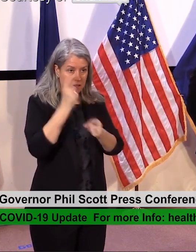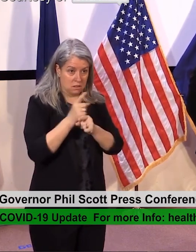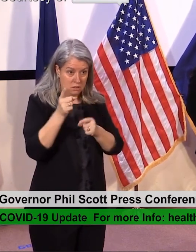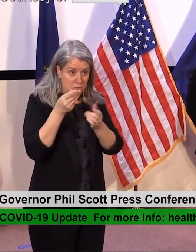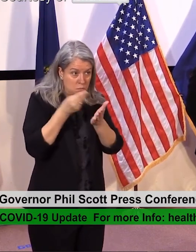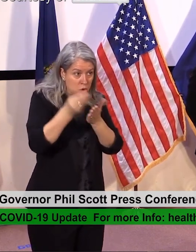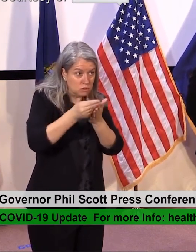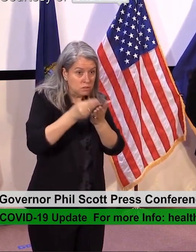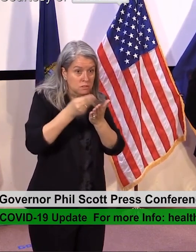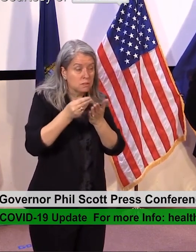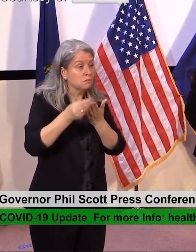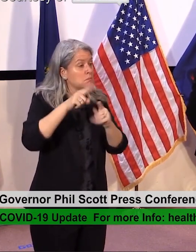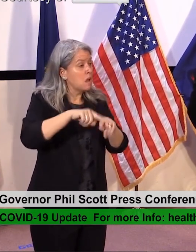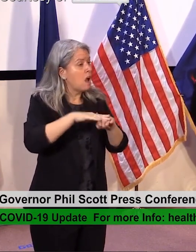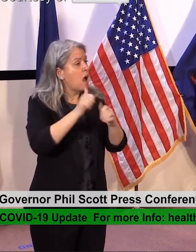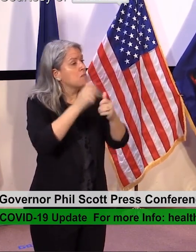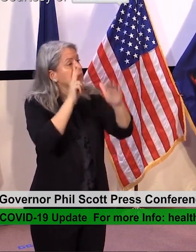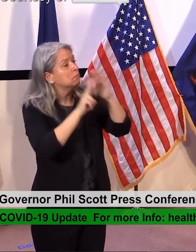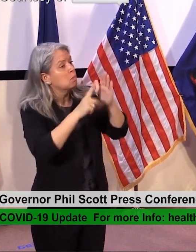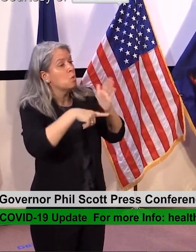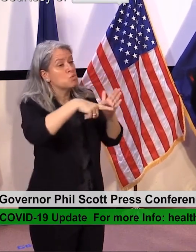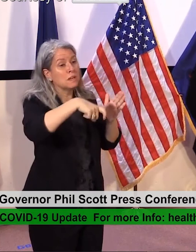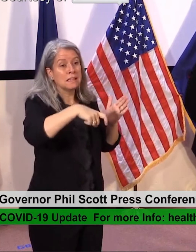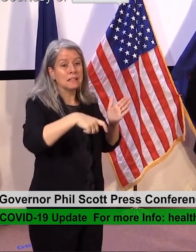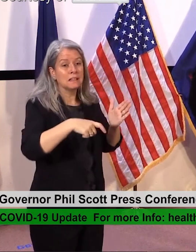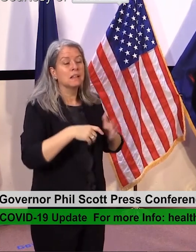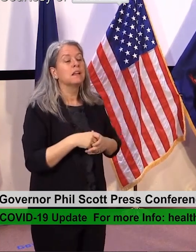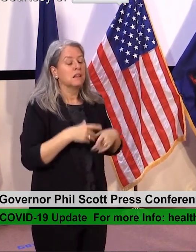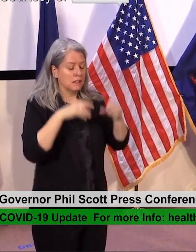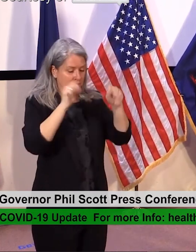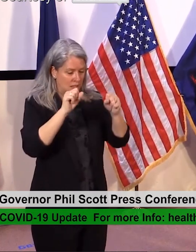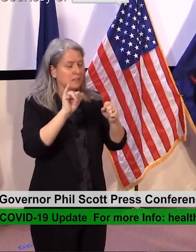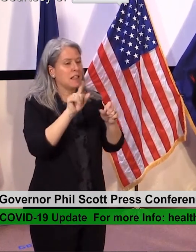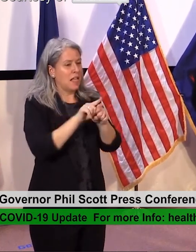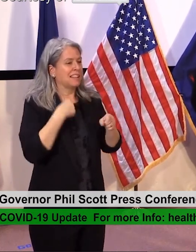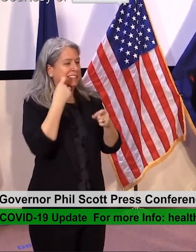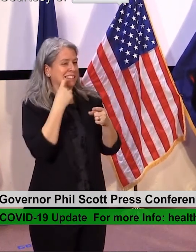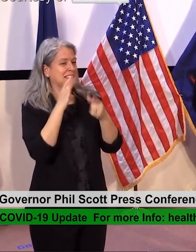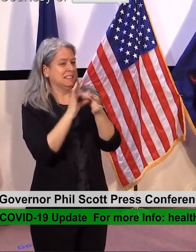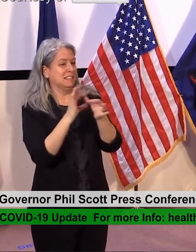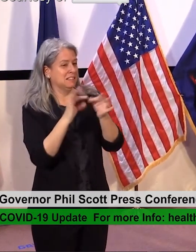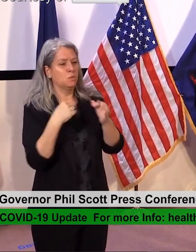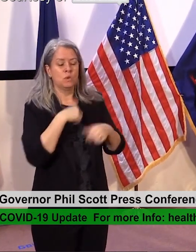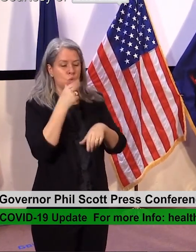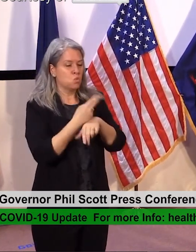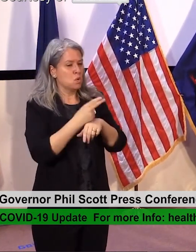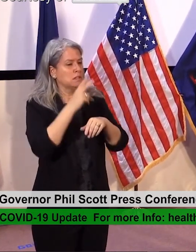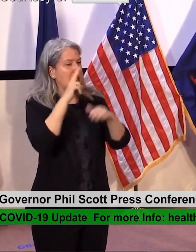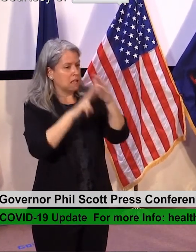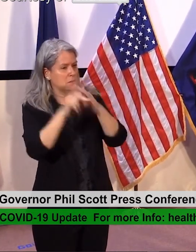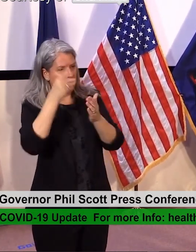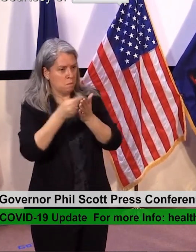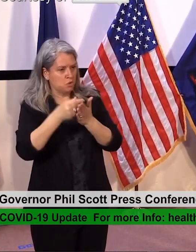purchasing these things based on estimates of what you'll need? As we've indicated before, we're not using estimates to purchase.